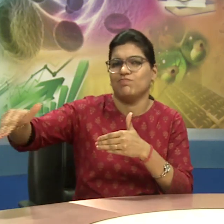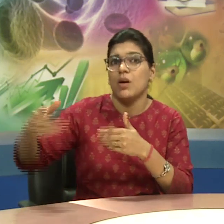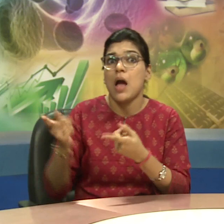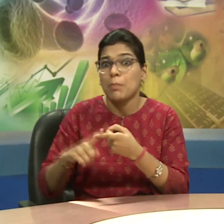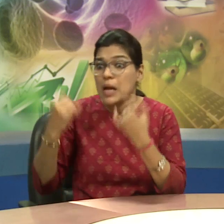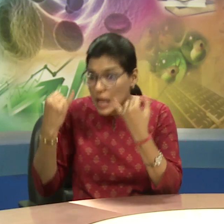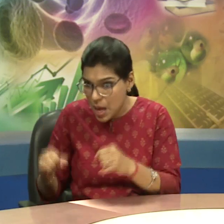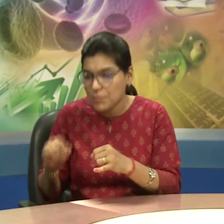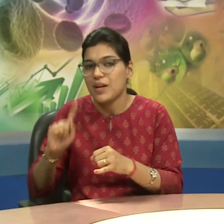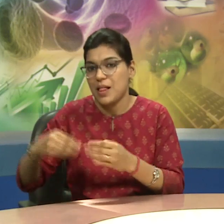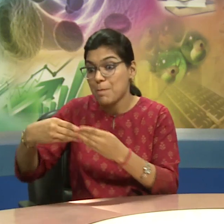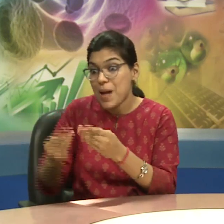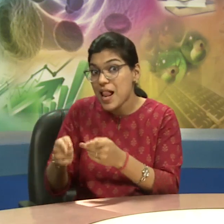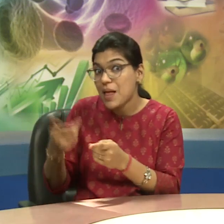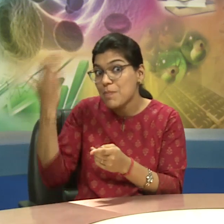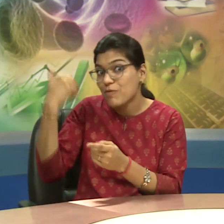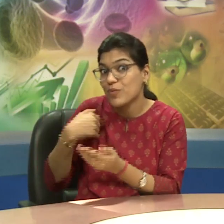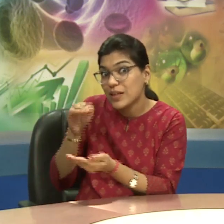and preserved.